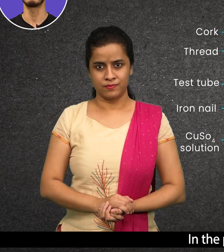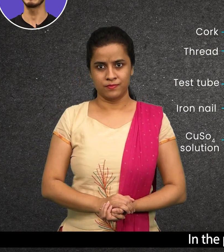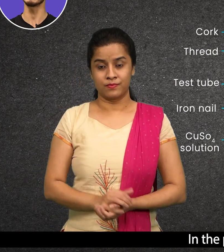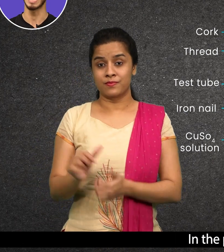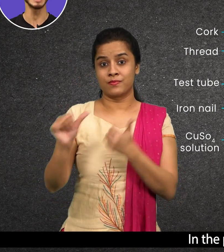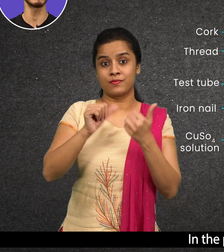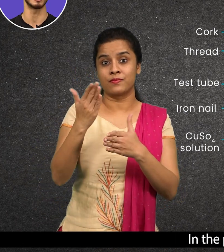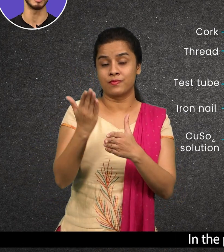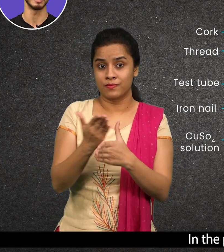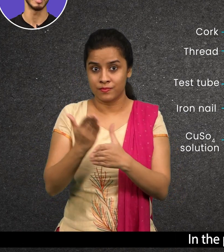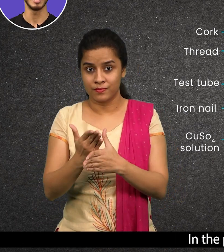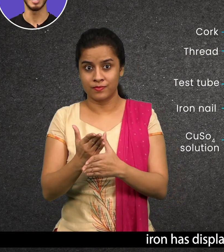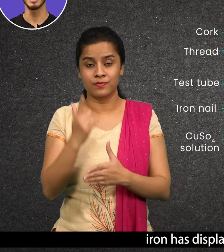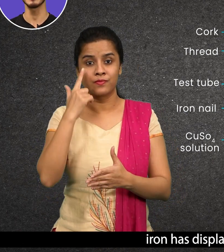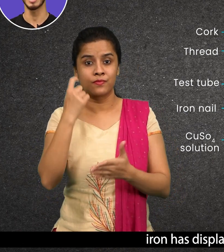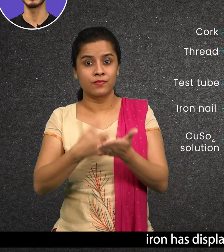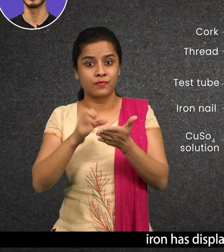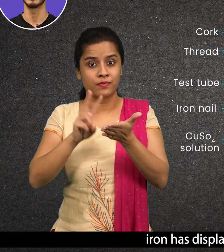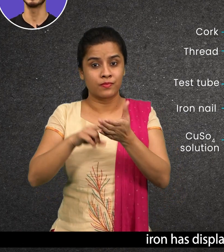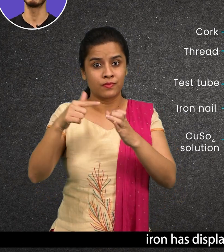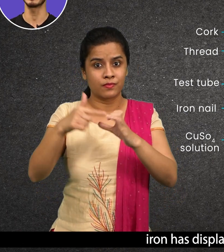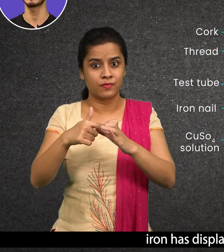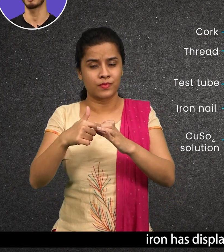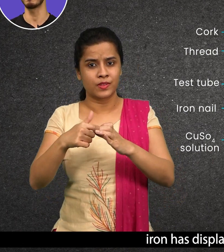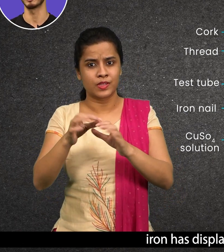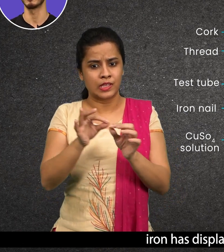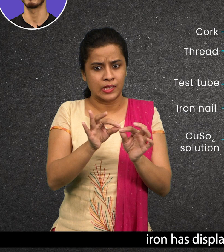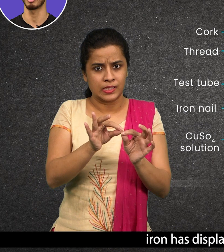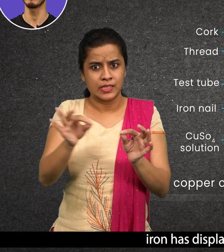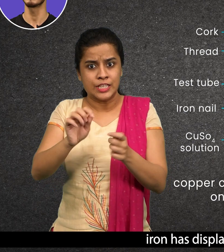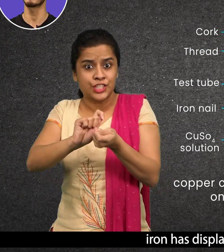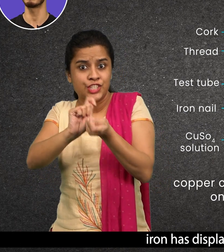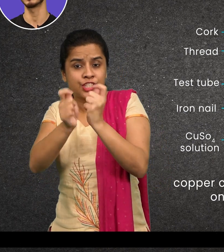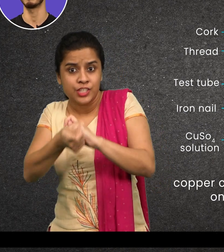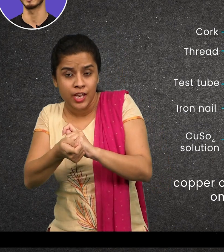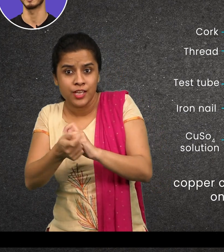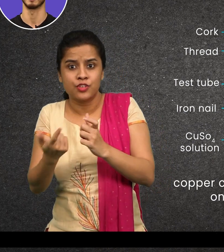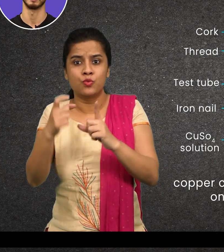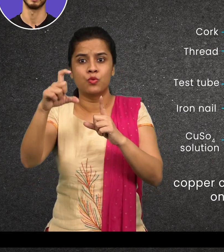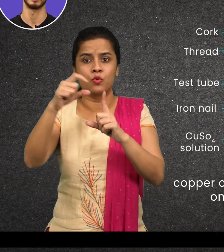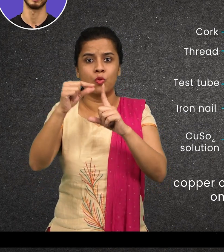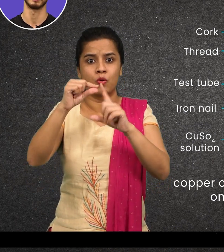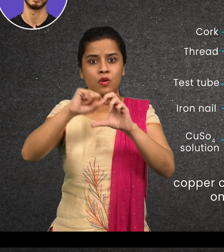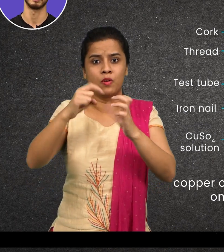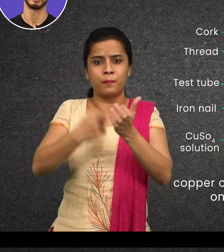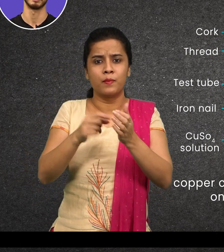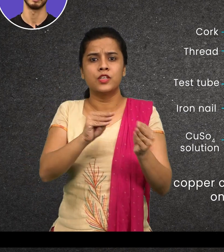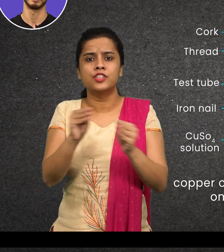In the previous activity, iron has displaced copper from copper sulfate.